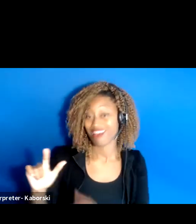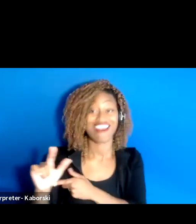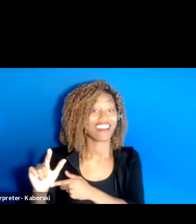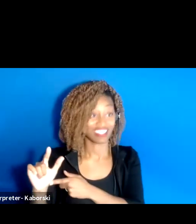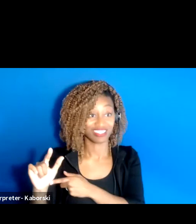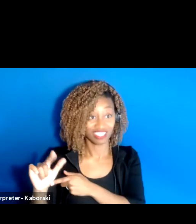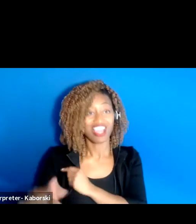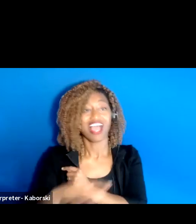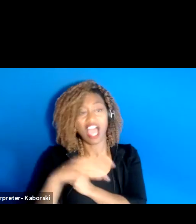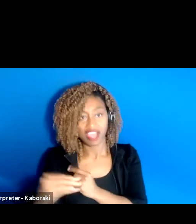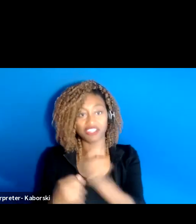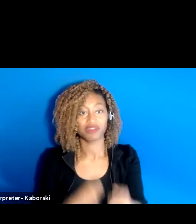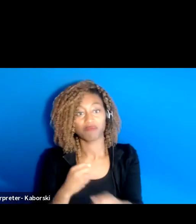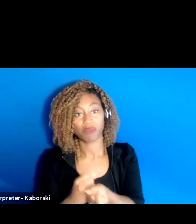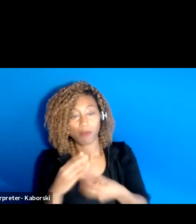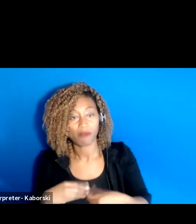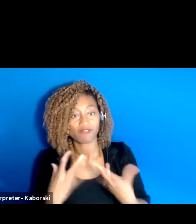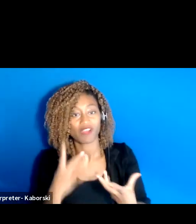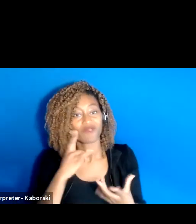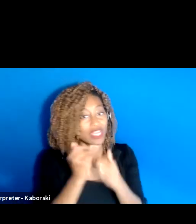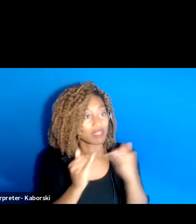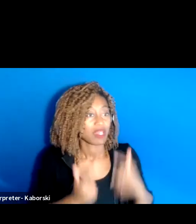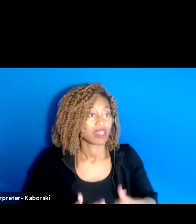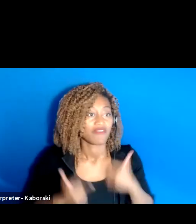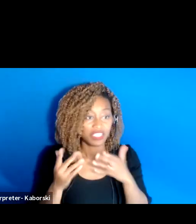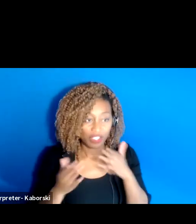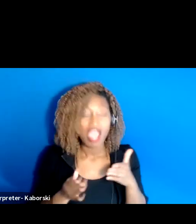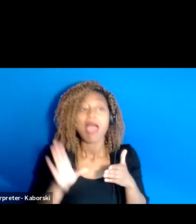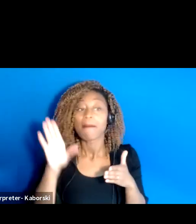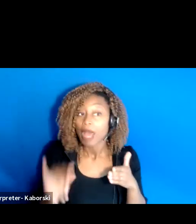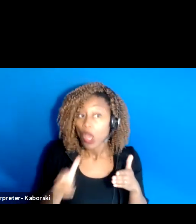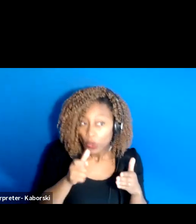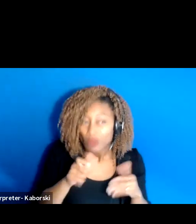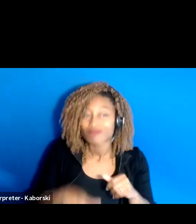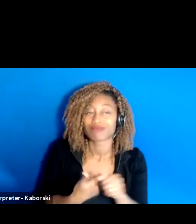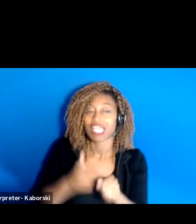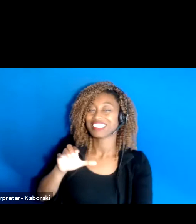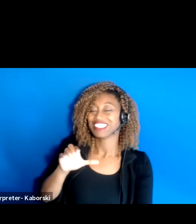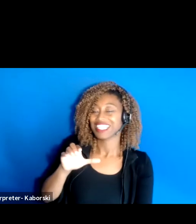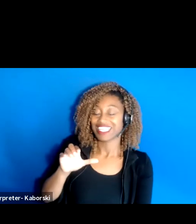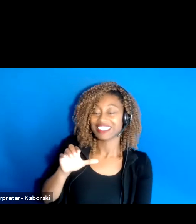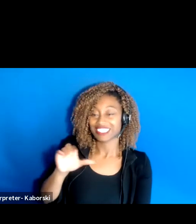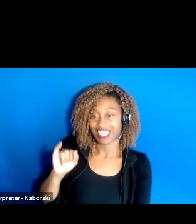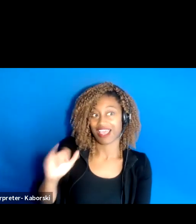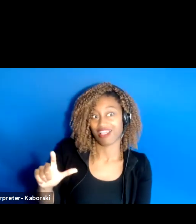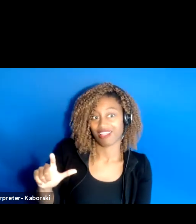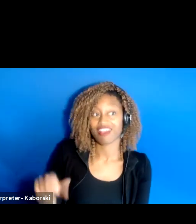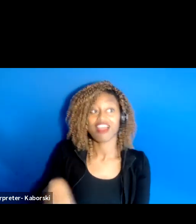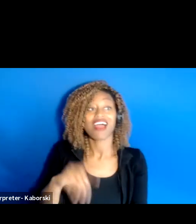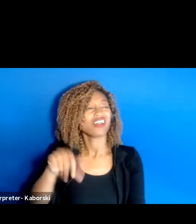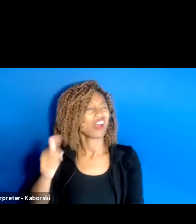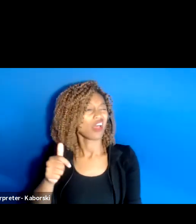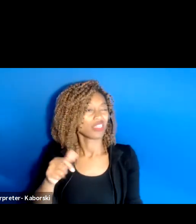provision of independent living services by the Centers for Independent Living, and to perform such other